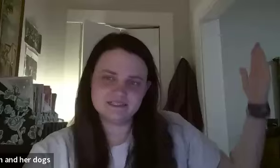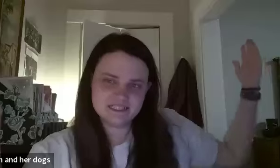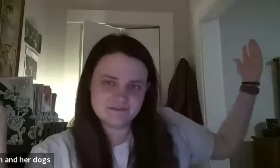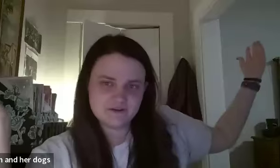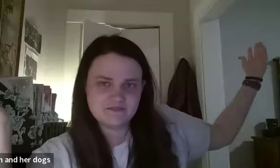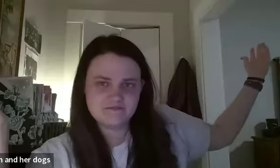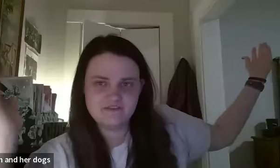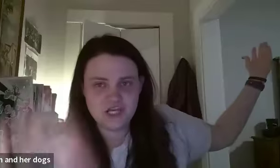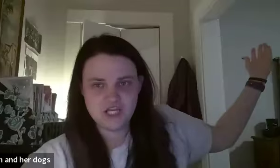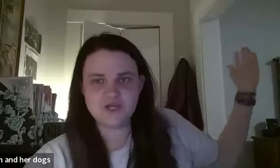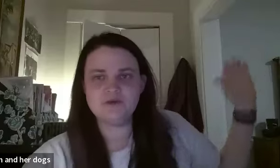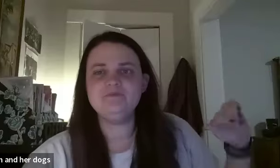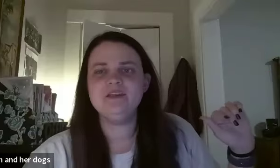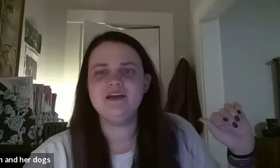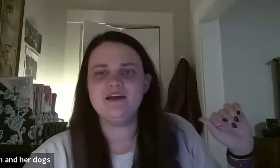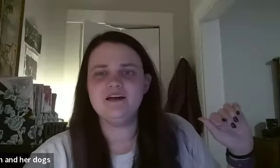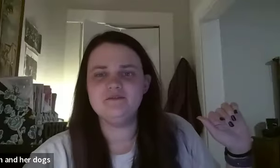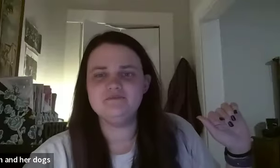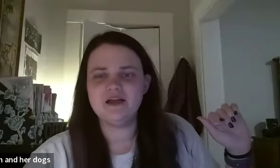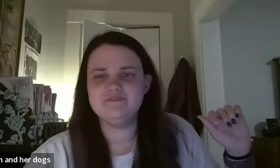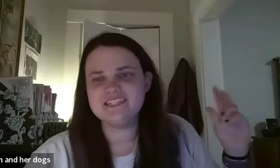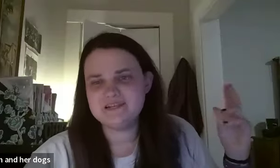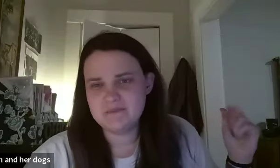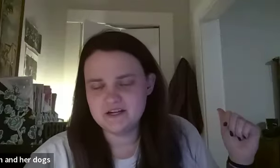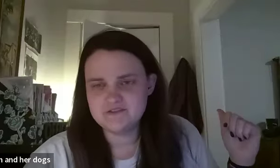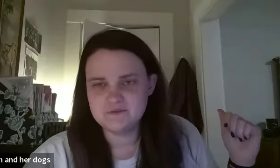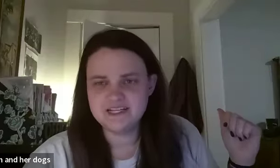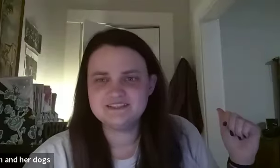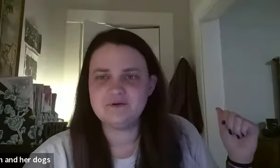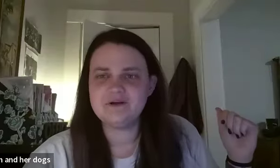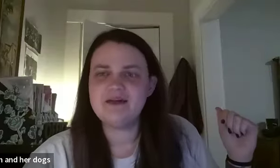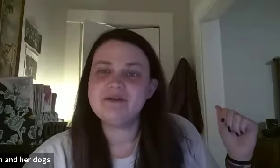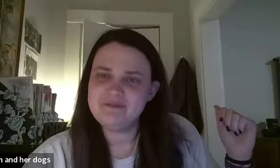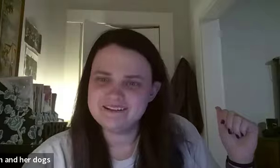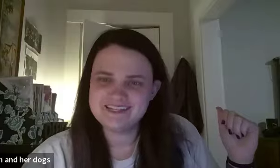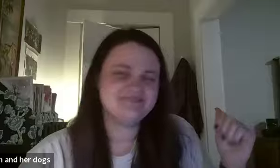in a different venue. I'm visiting my parents for the week, so we're at my parents' house.